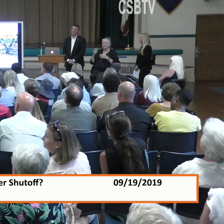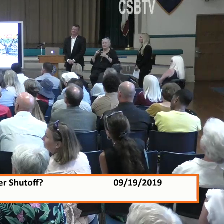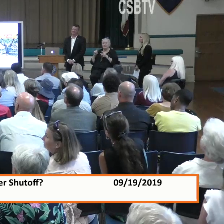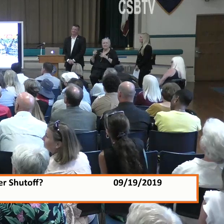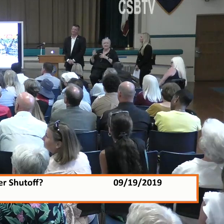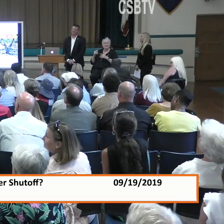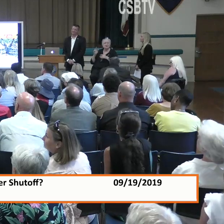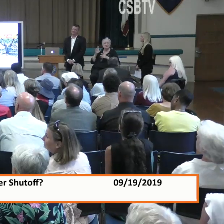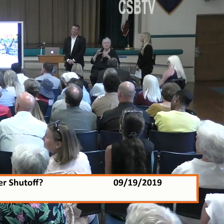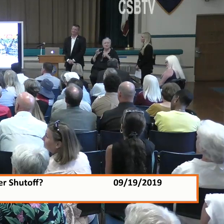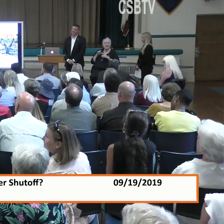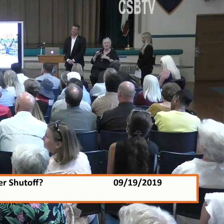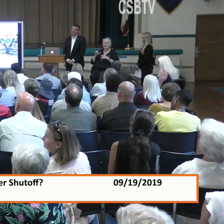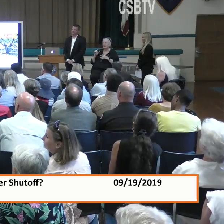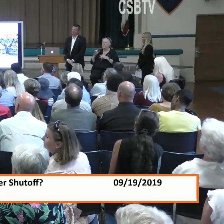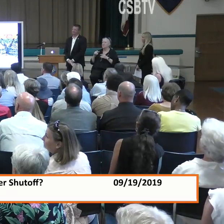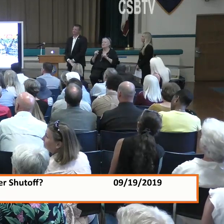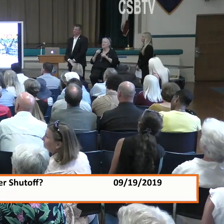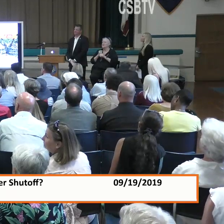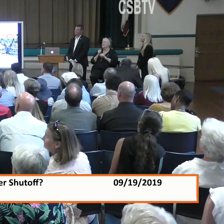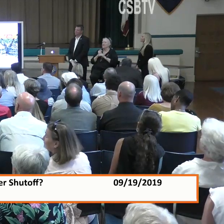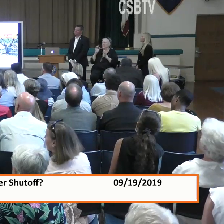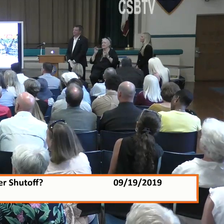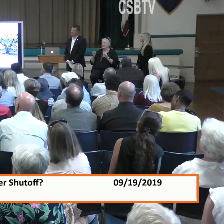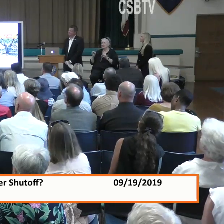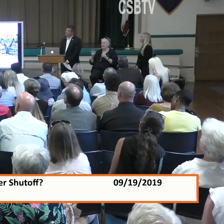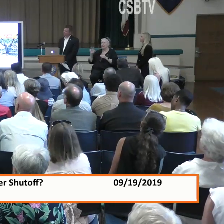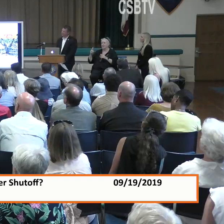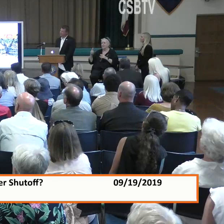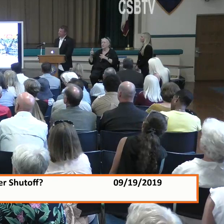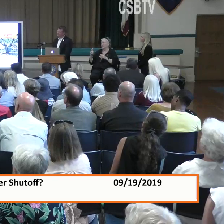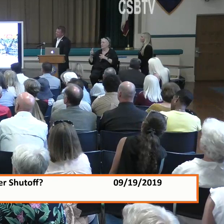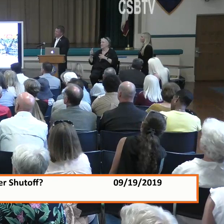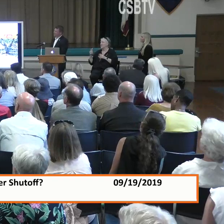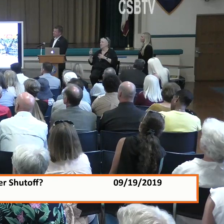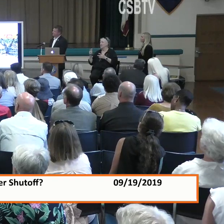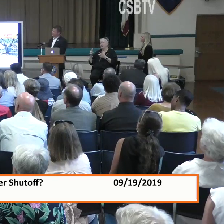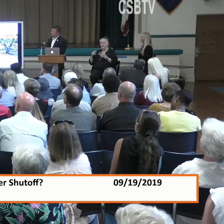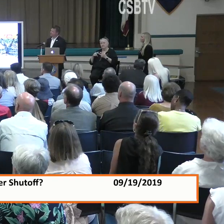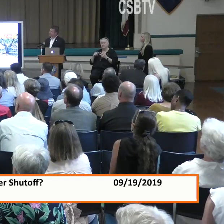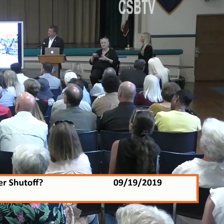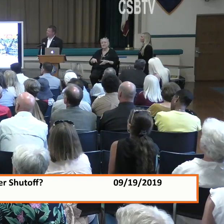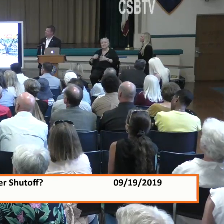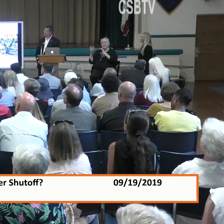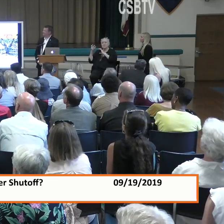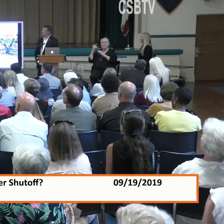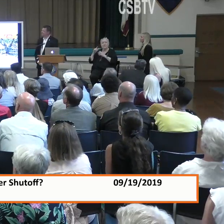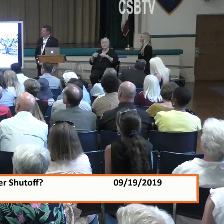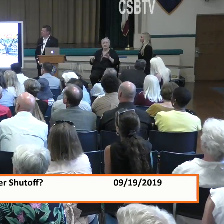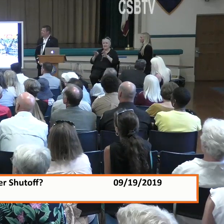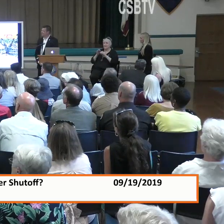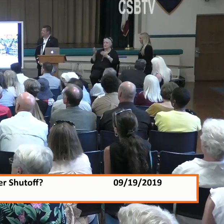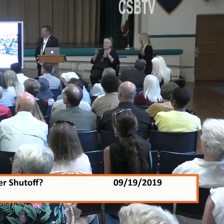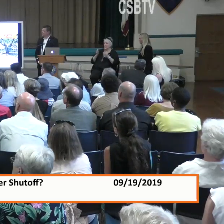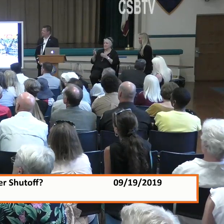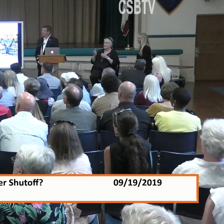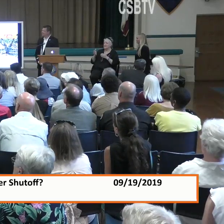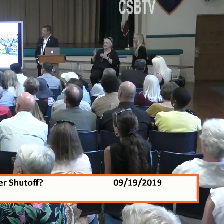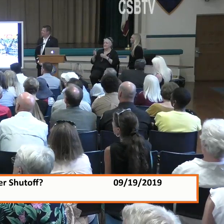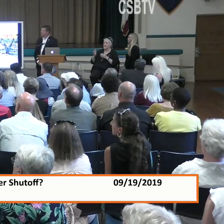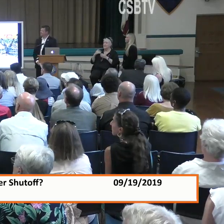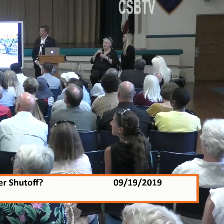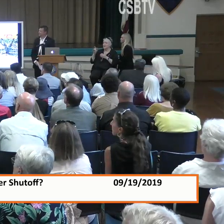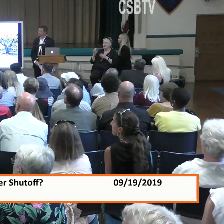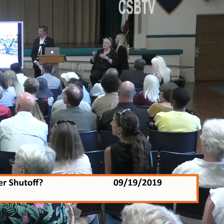things that you look at when you're trying to make a decision. And the third one was, disruption to essential services. So my question is, do